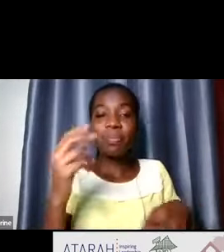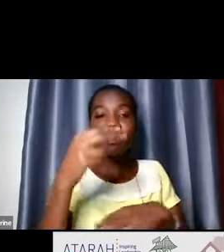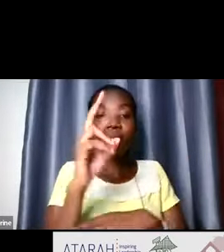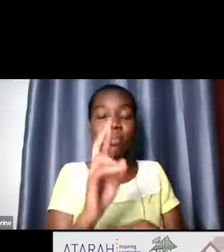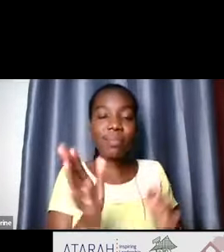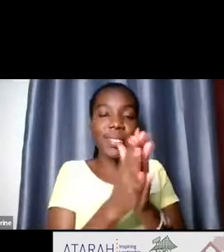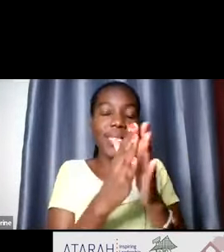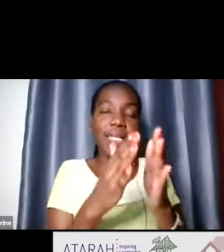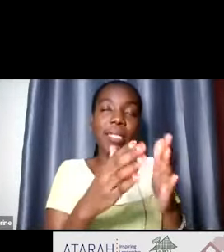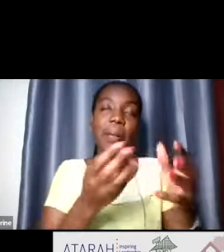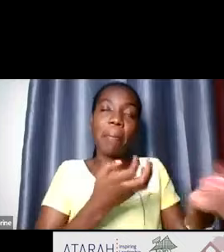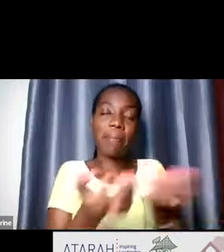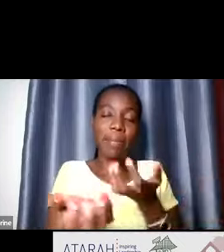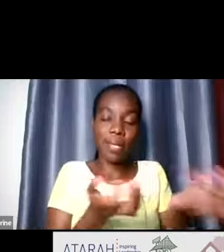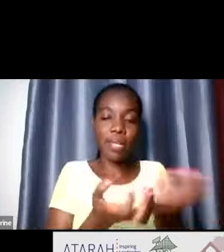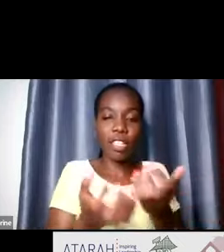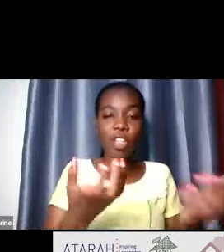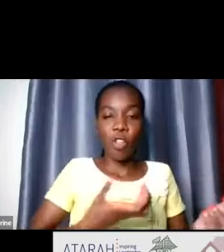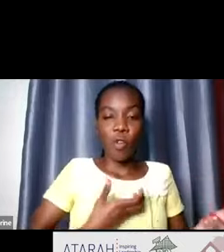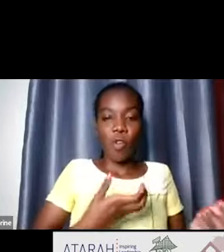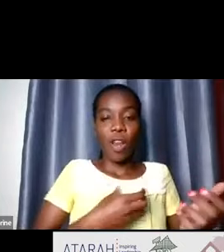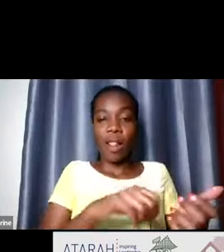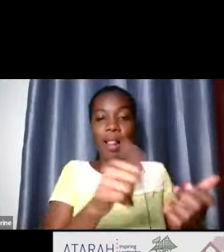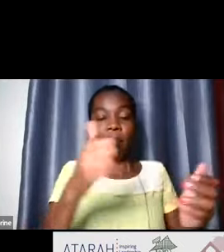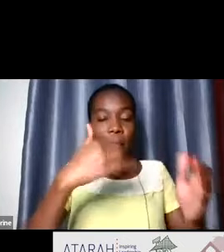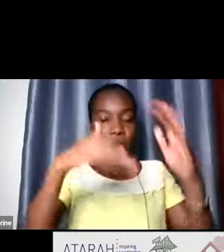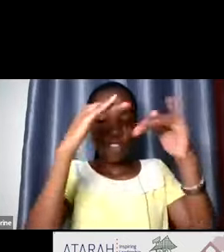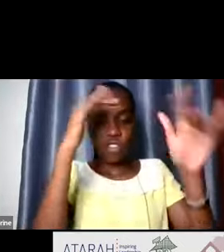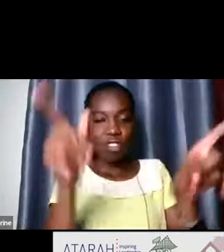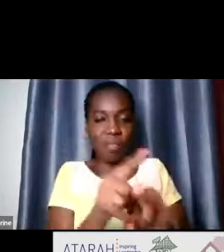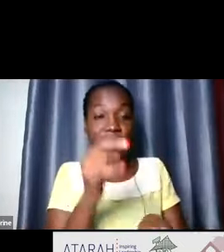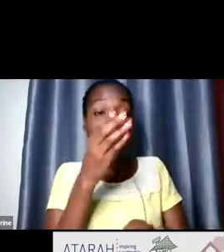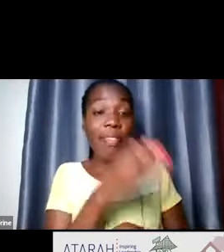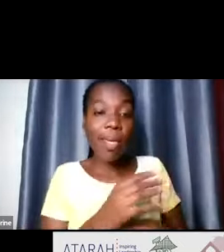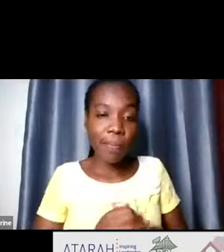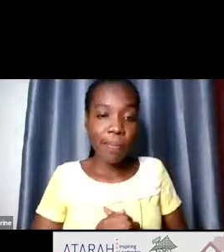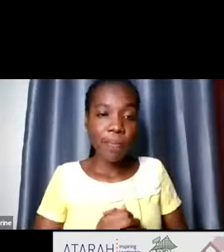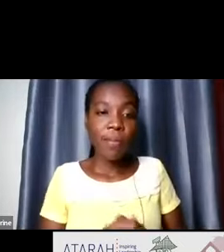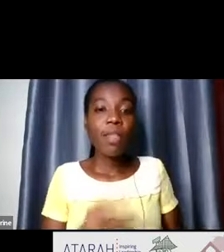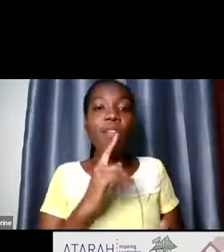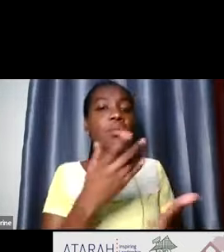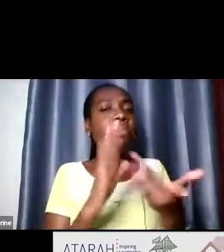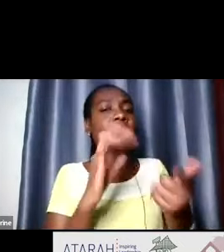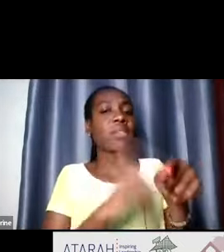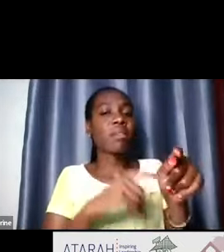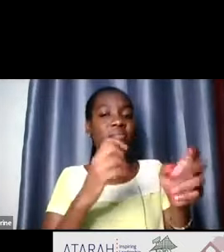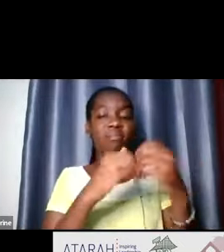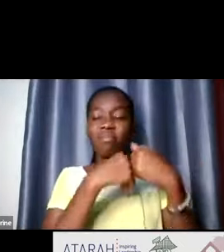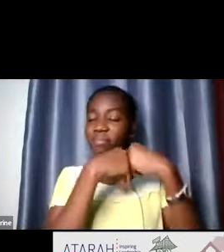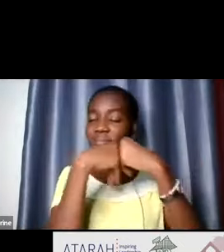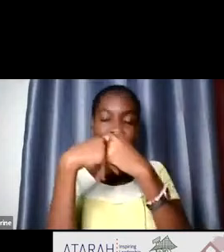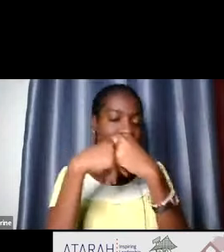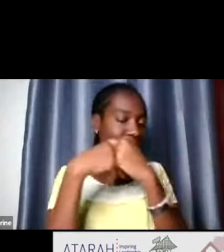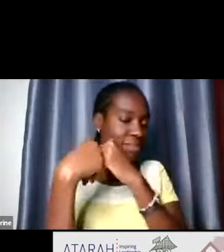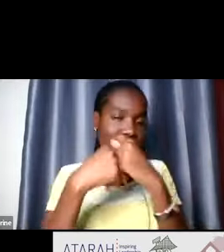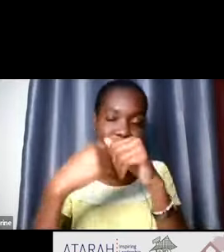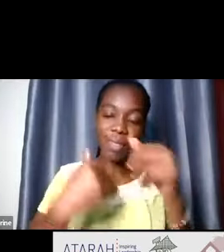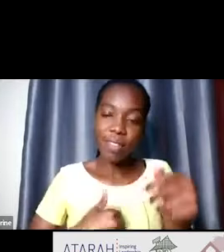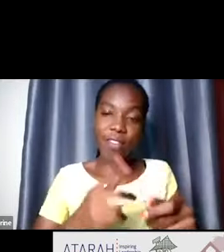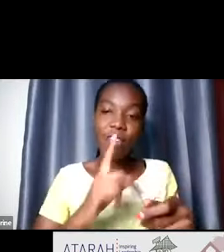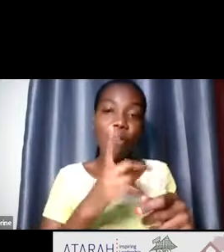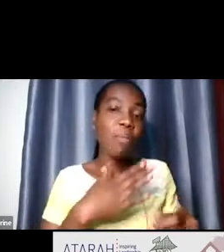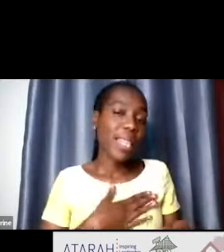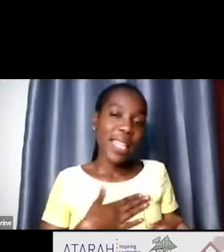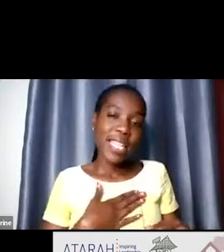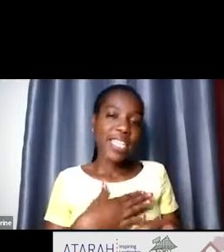of course, any other professionals are here. And this is sometimes a challenge to us. So please do not hold